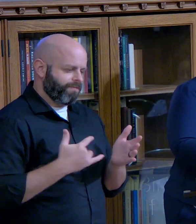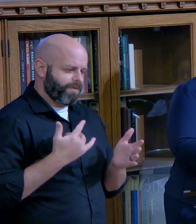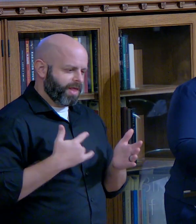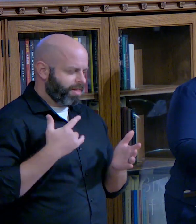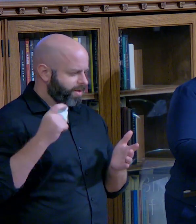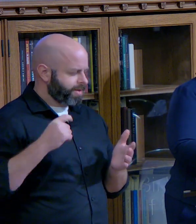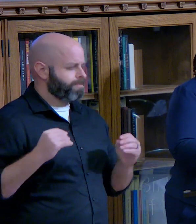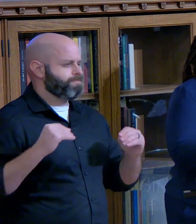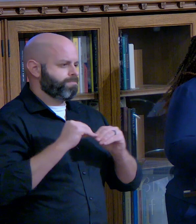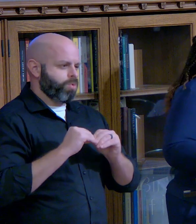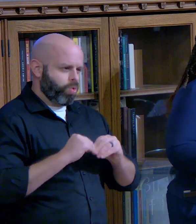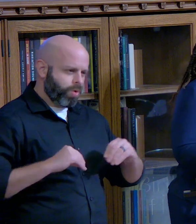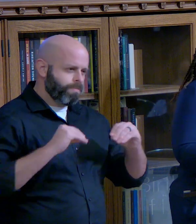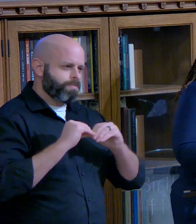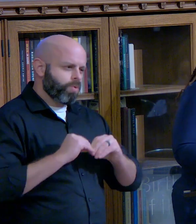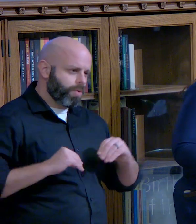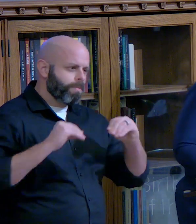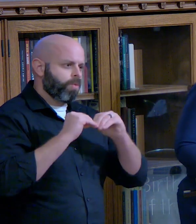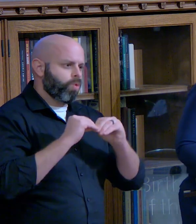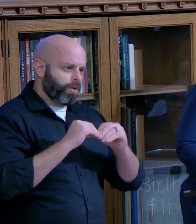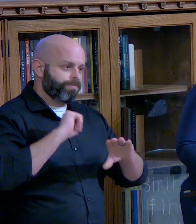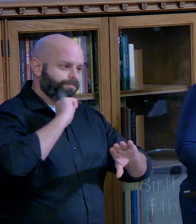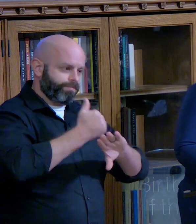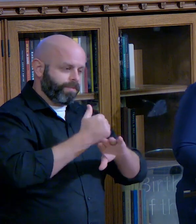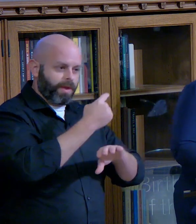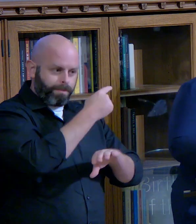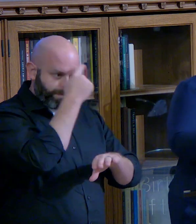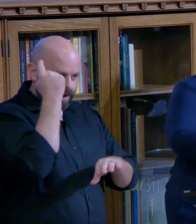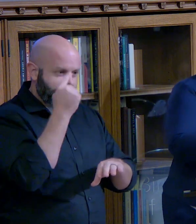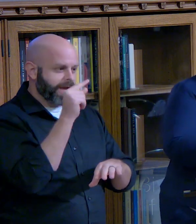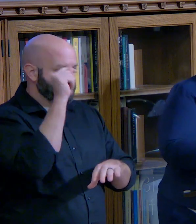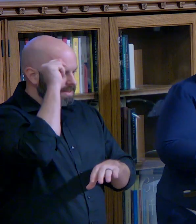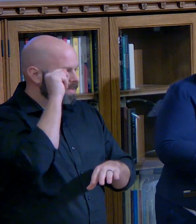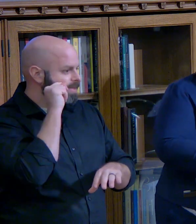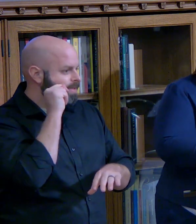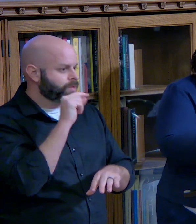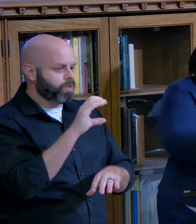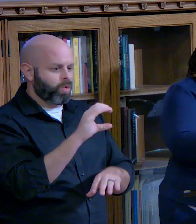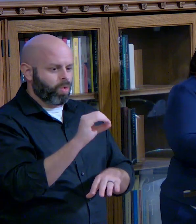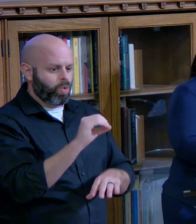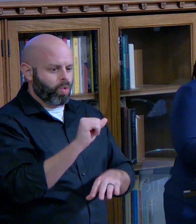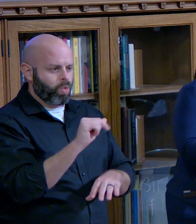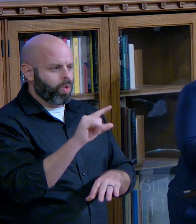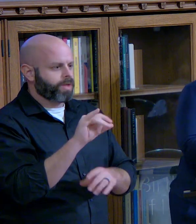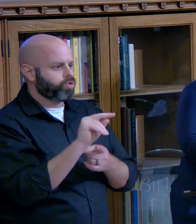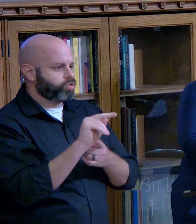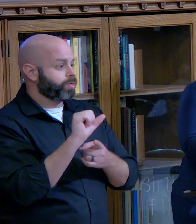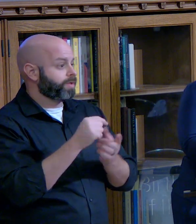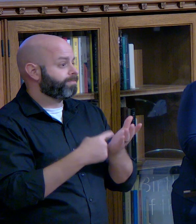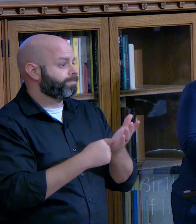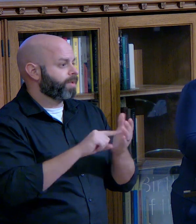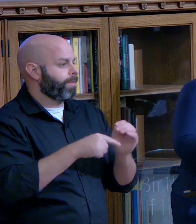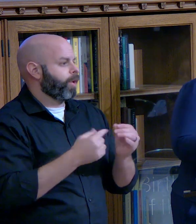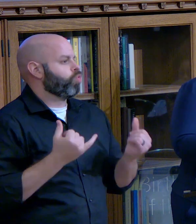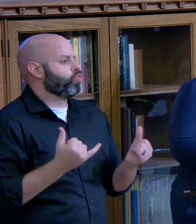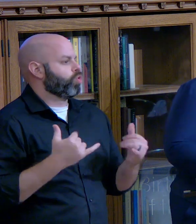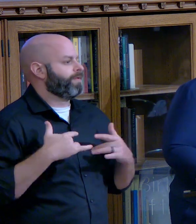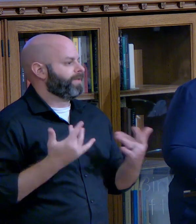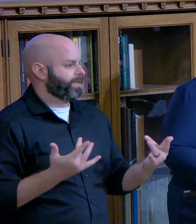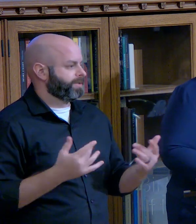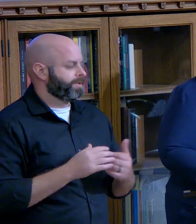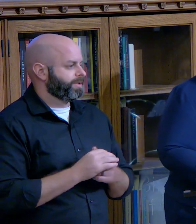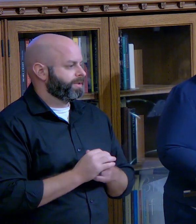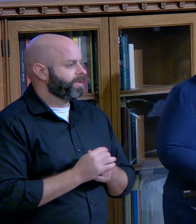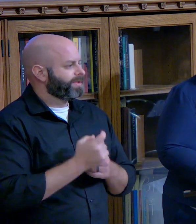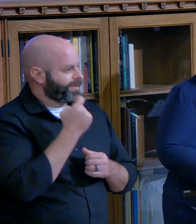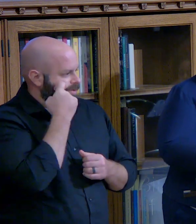for more so they created black team Coalition so they could have salance and talk about current events they just had